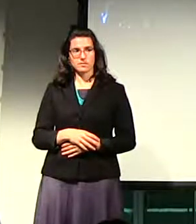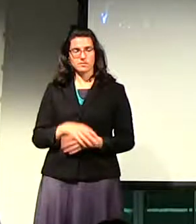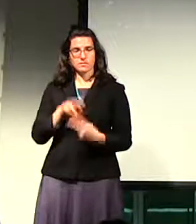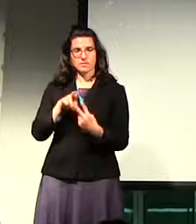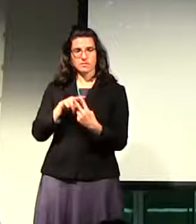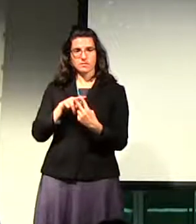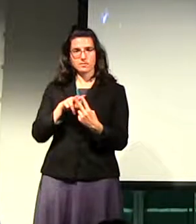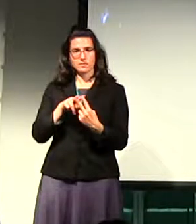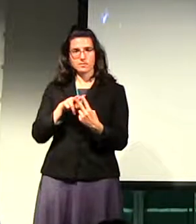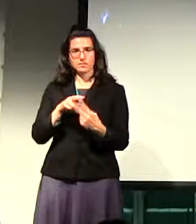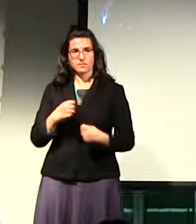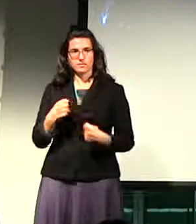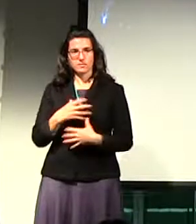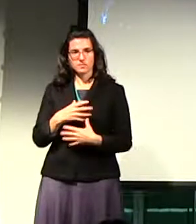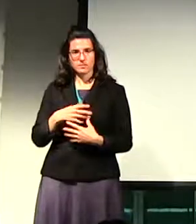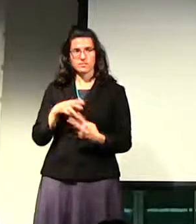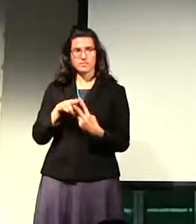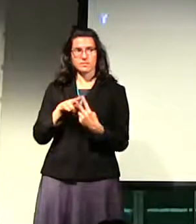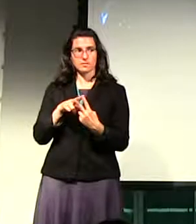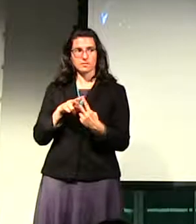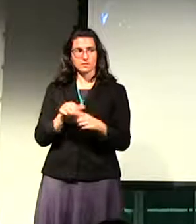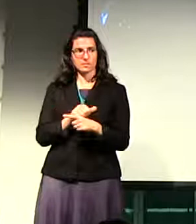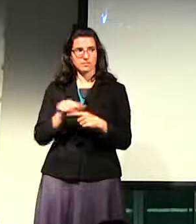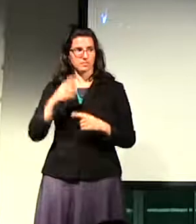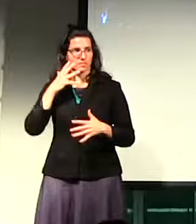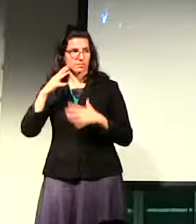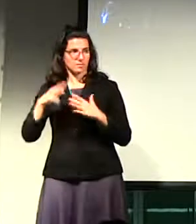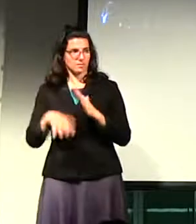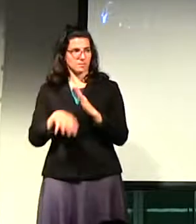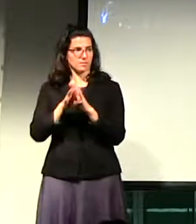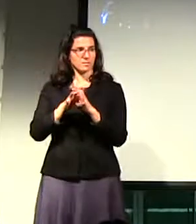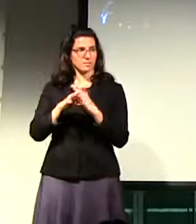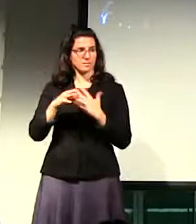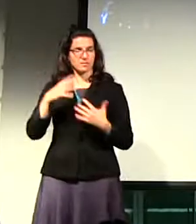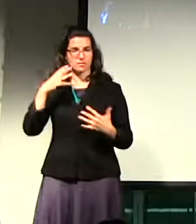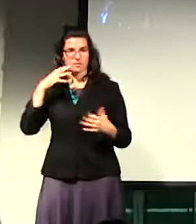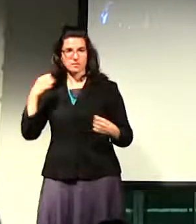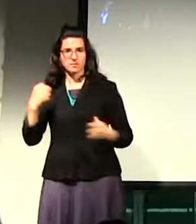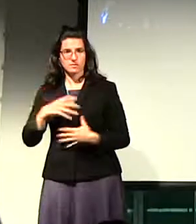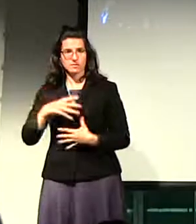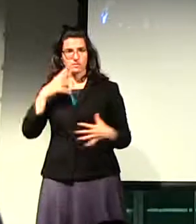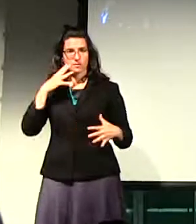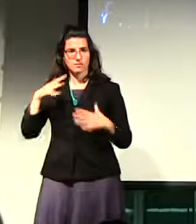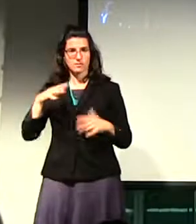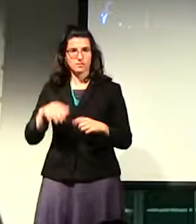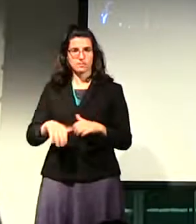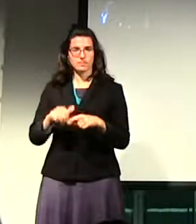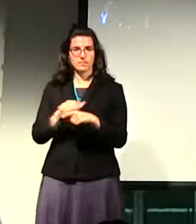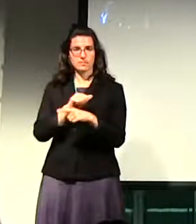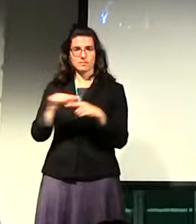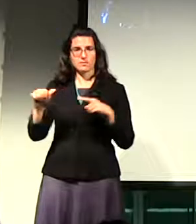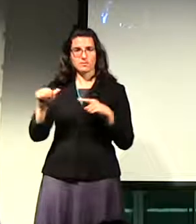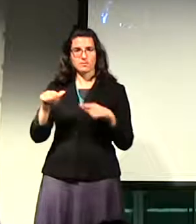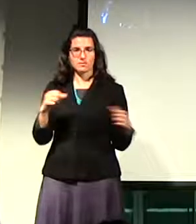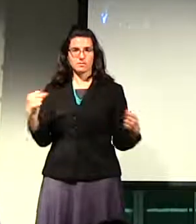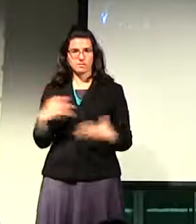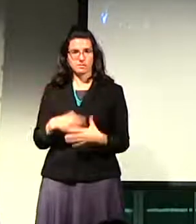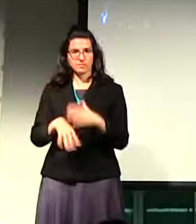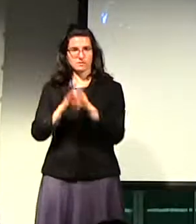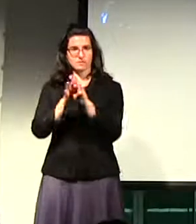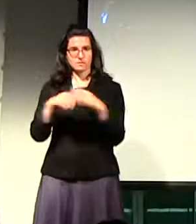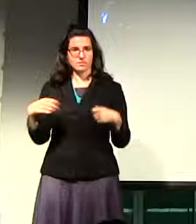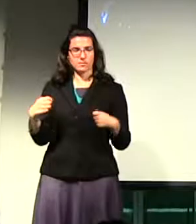sound, sound, found this, sound, found this, sound, found this, sound, found this, sound, found